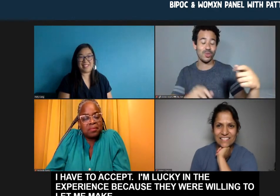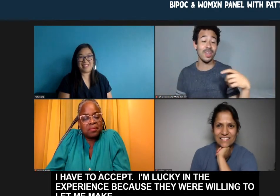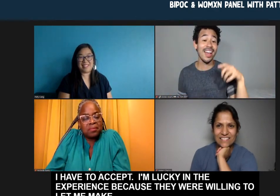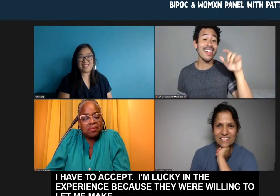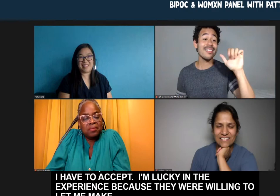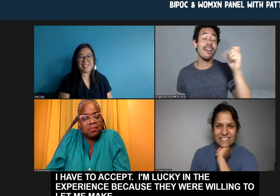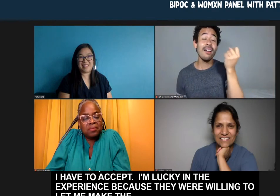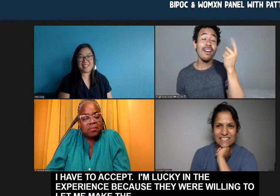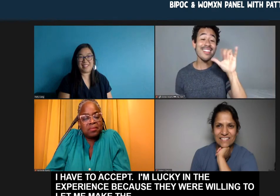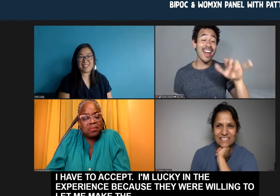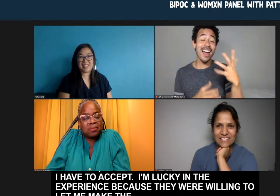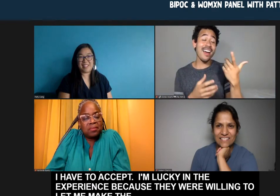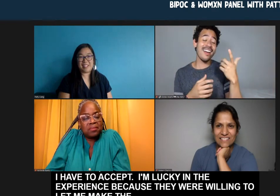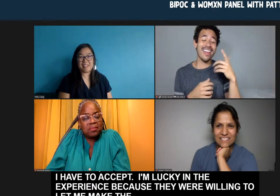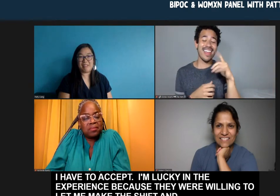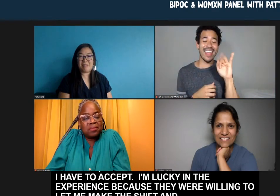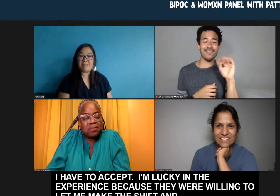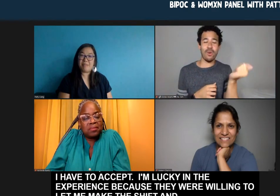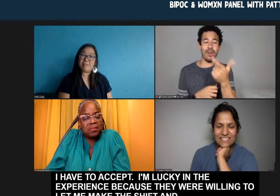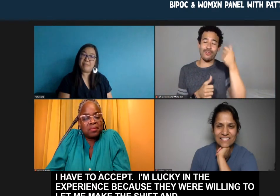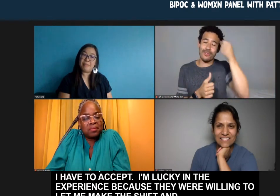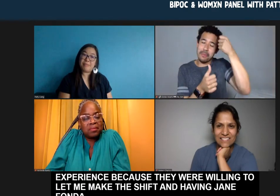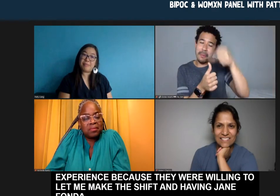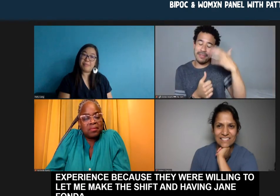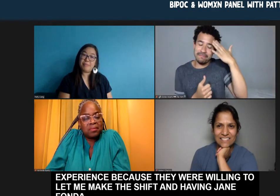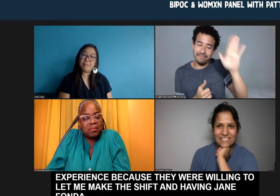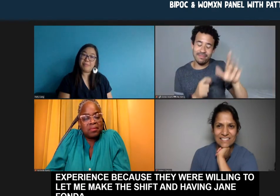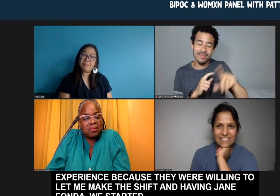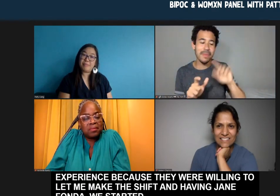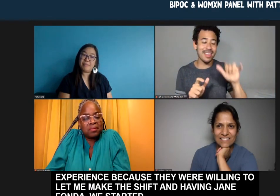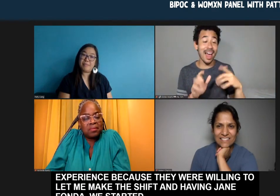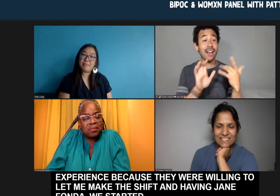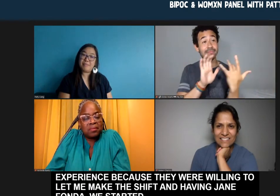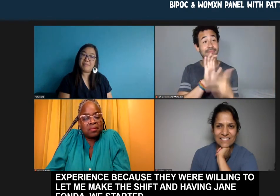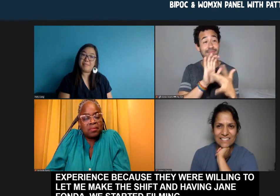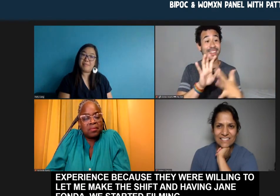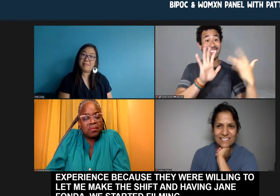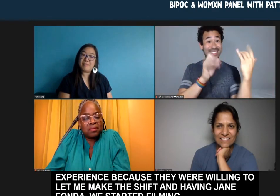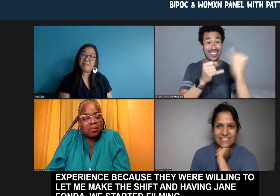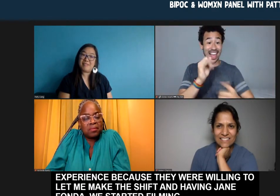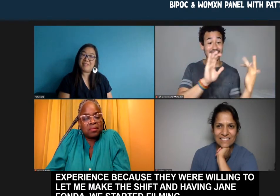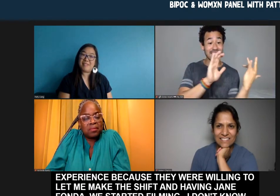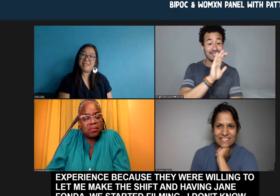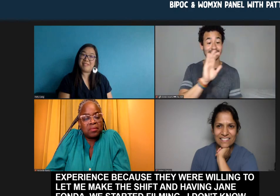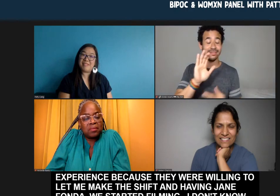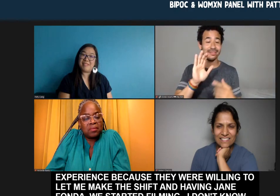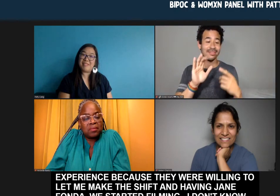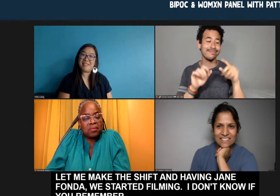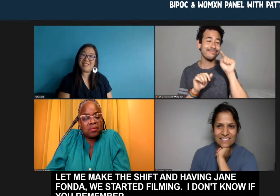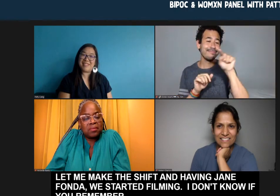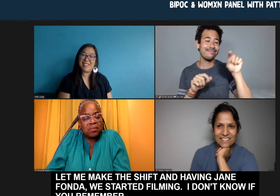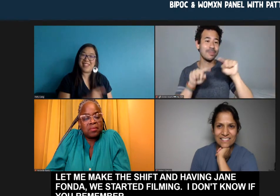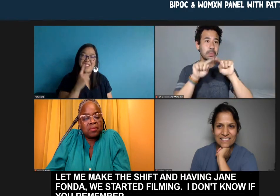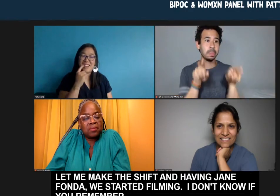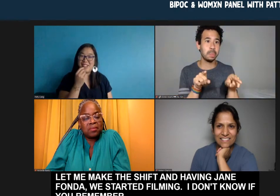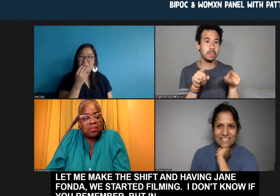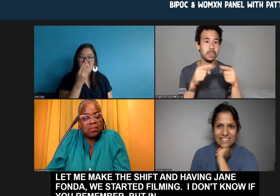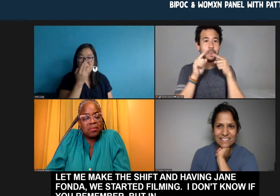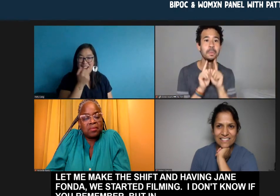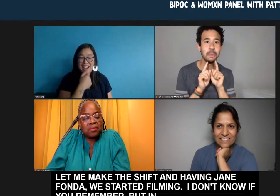then we started filming. And I don't know if you'll remember, but in that scene where we're going through the phone, there's like